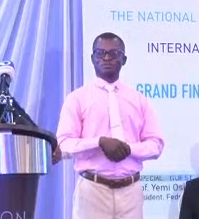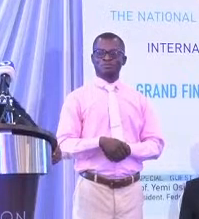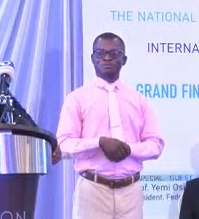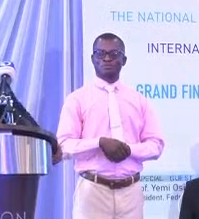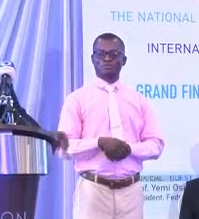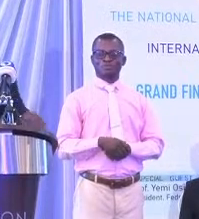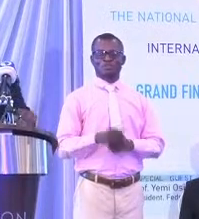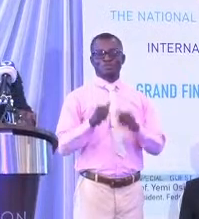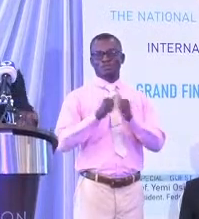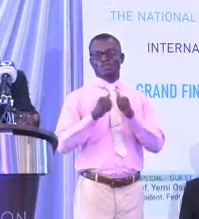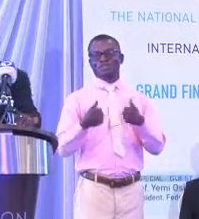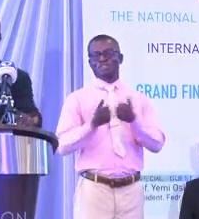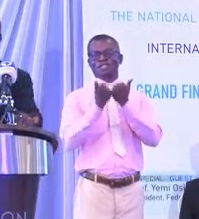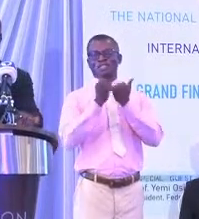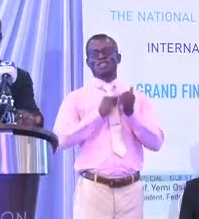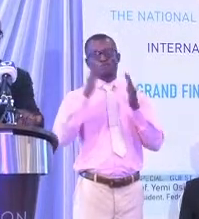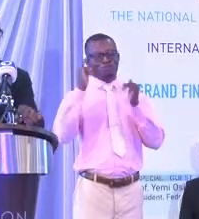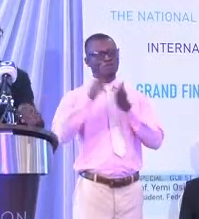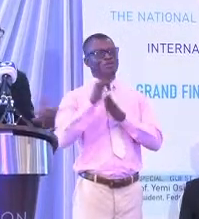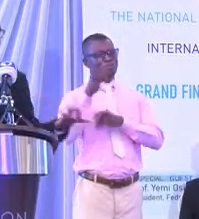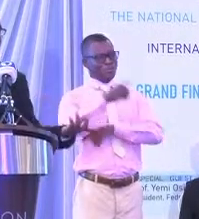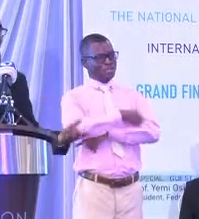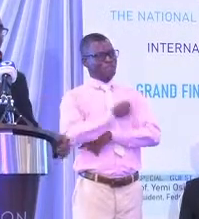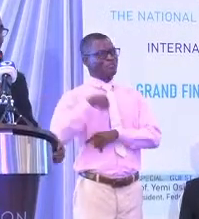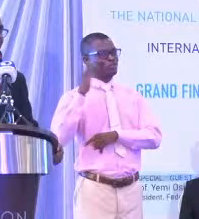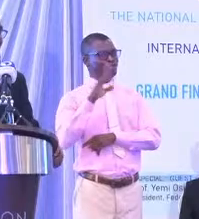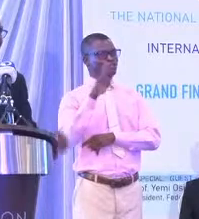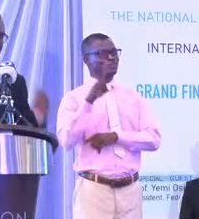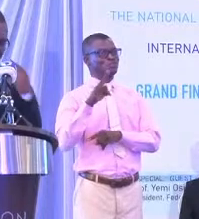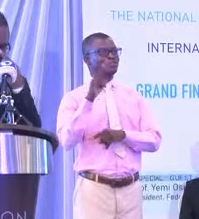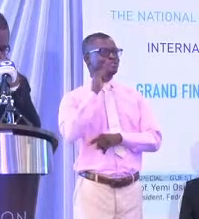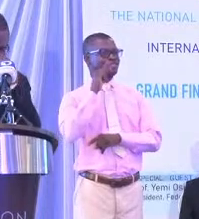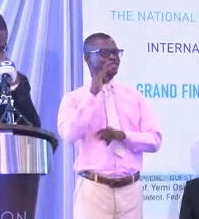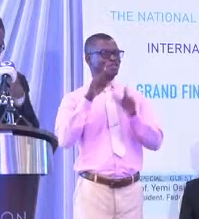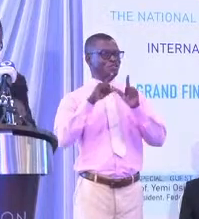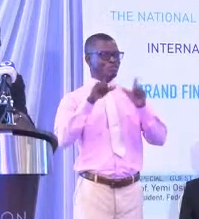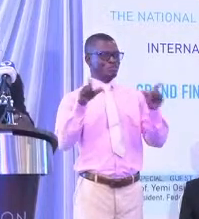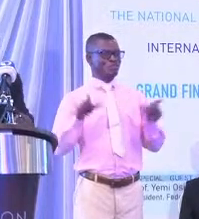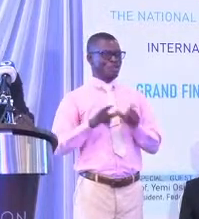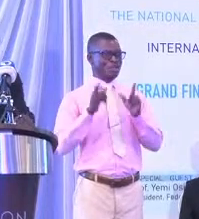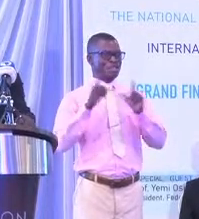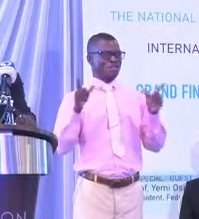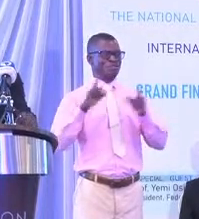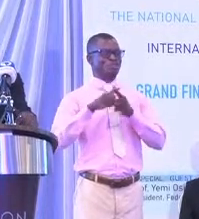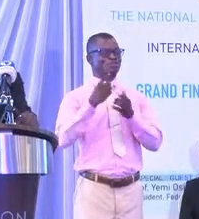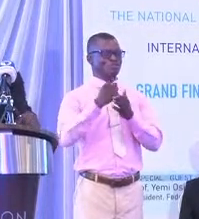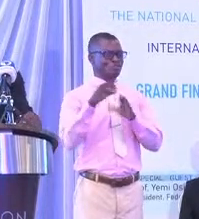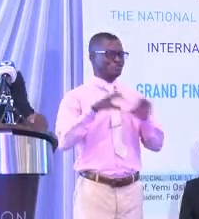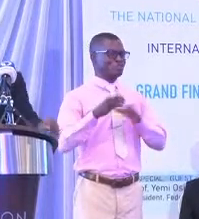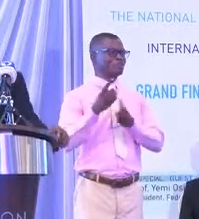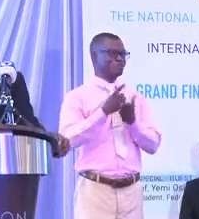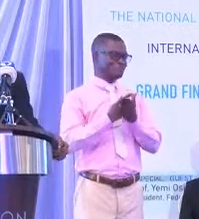But the challenge is, I hope someday we are able to use one Nigerian local language to do debate,